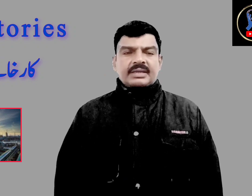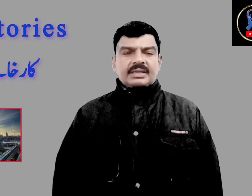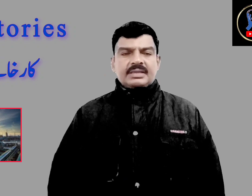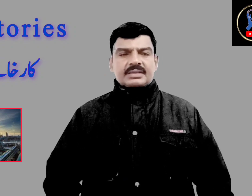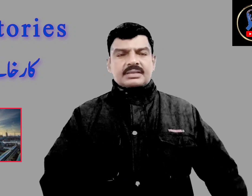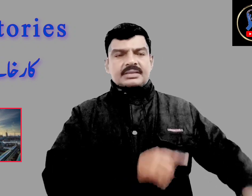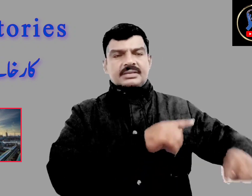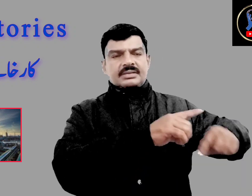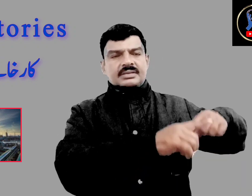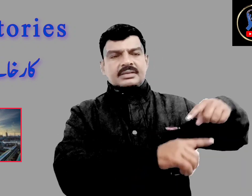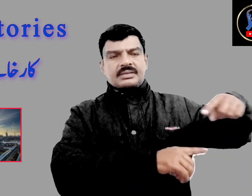factories,